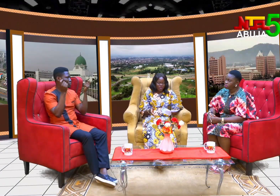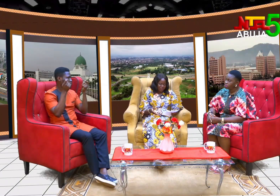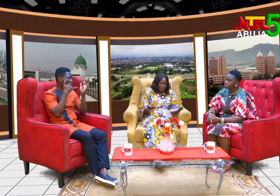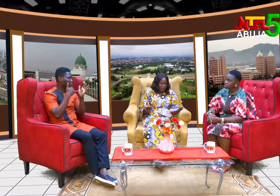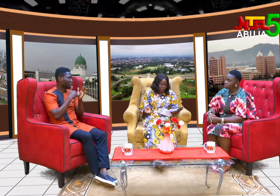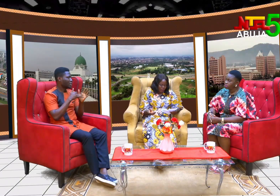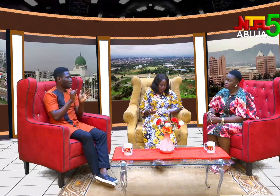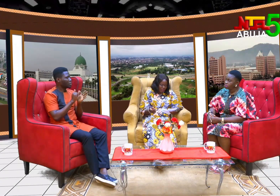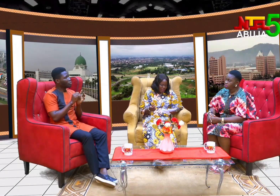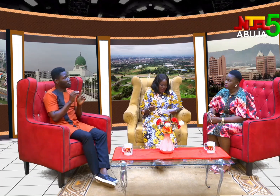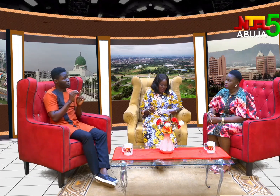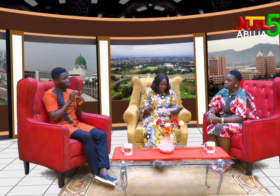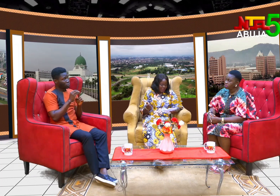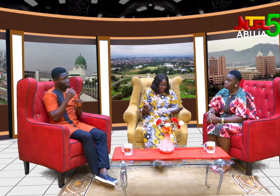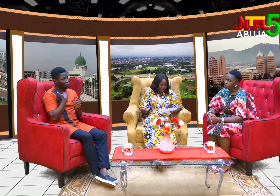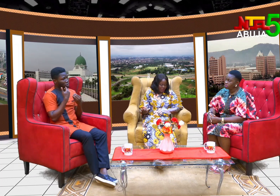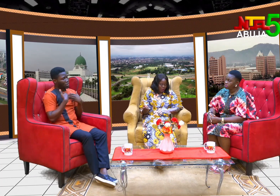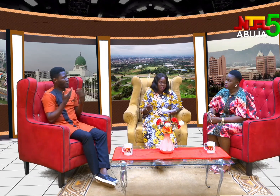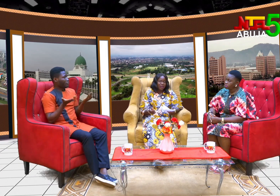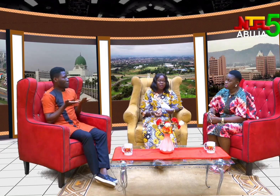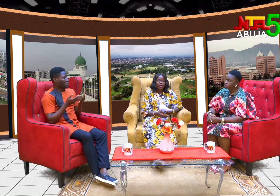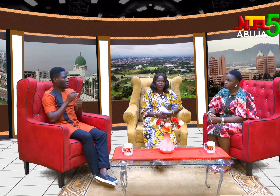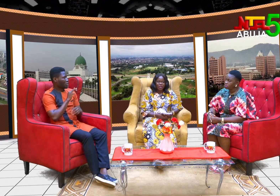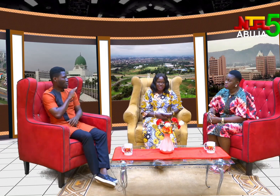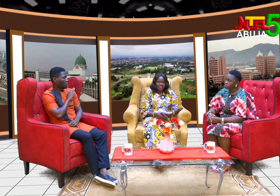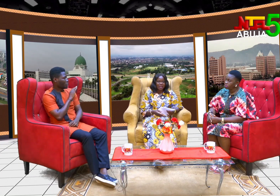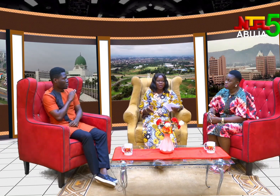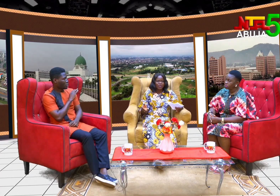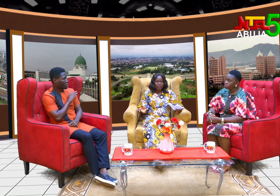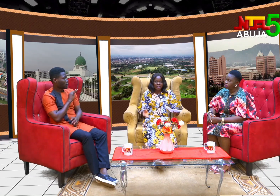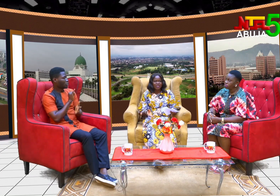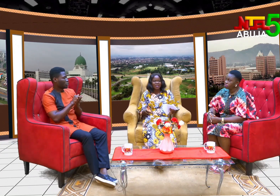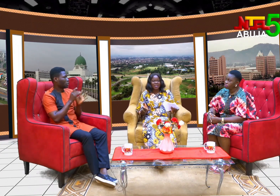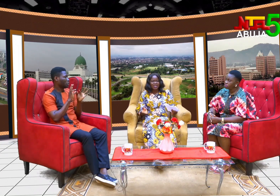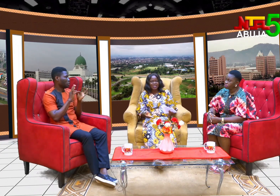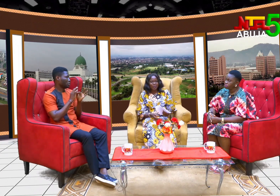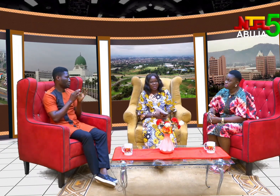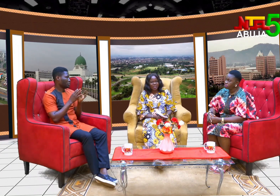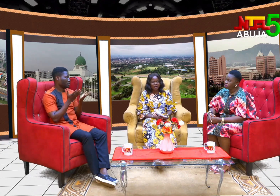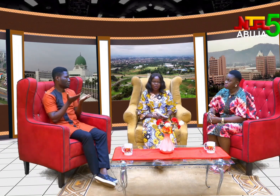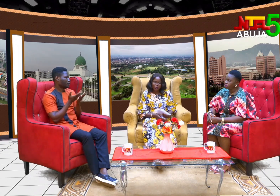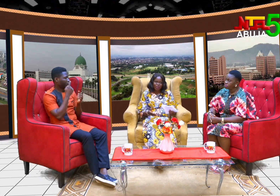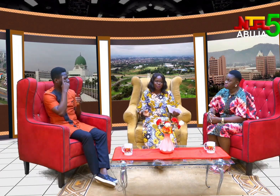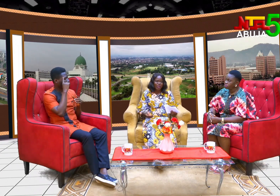wonderful. Also, I had here Joseph Collins that was doing the interpretation for us to make it